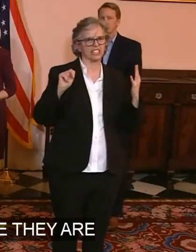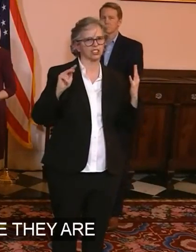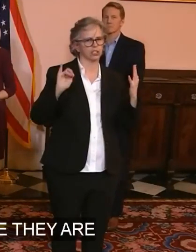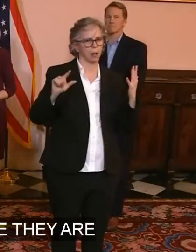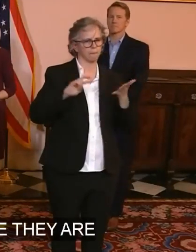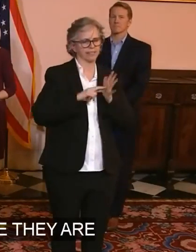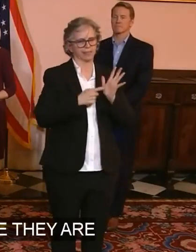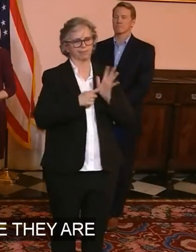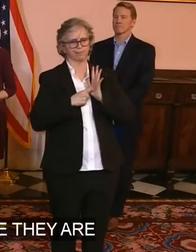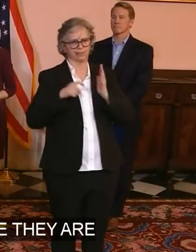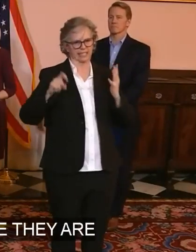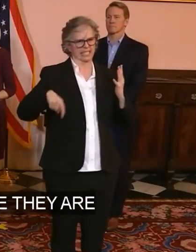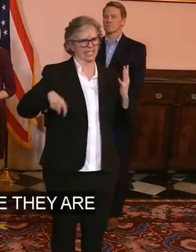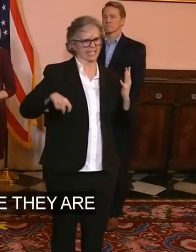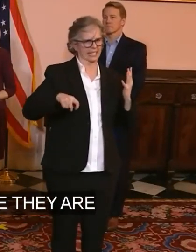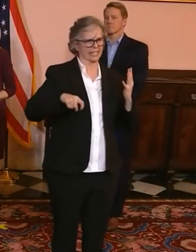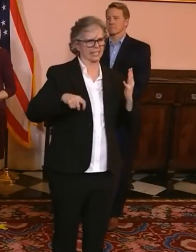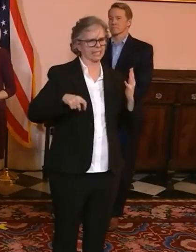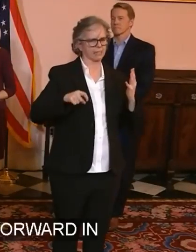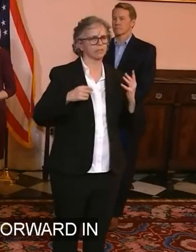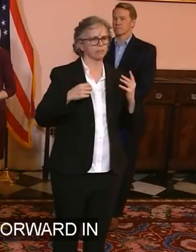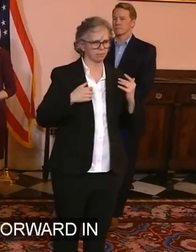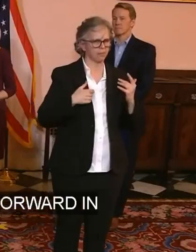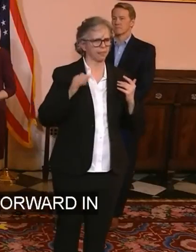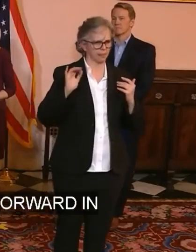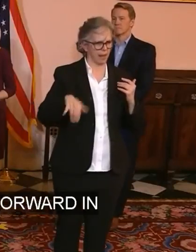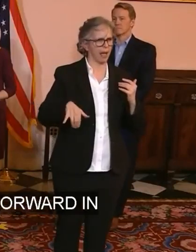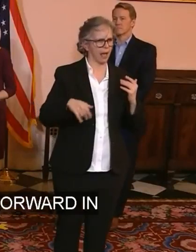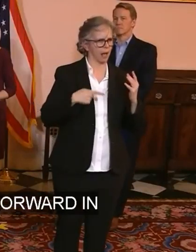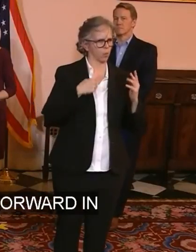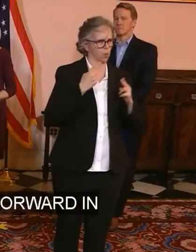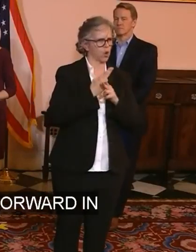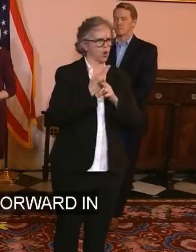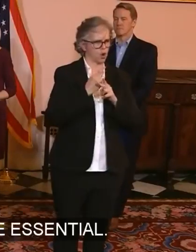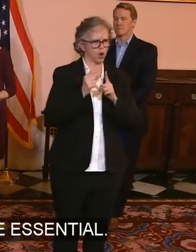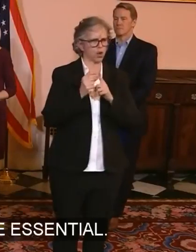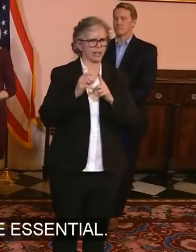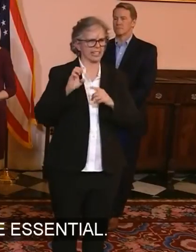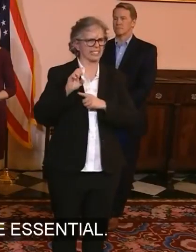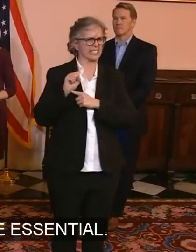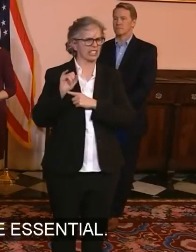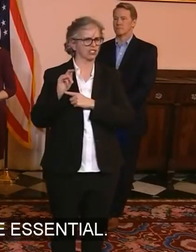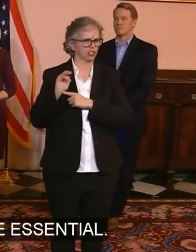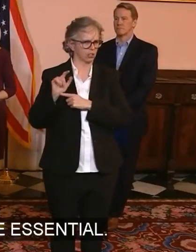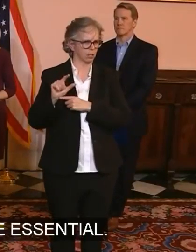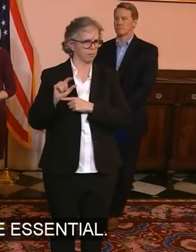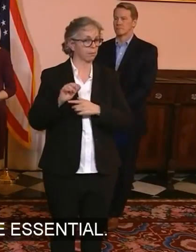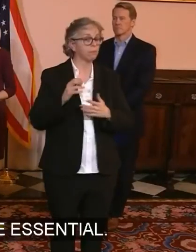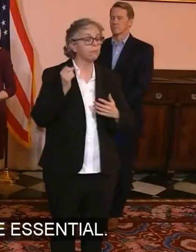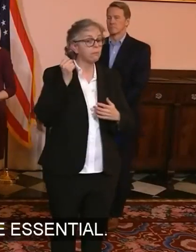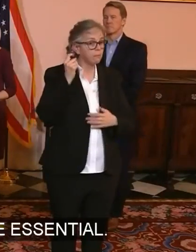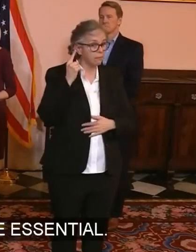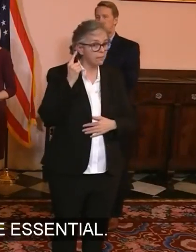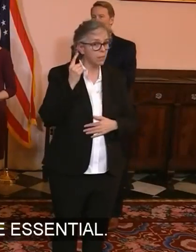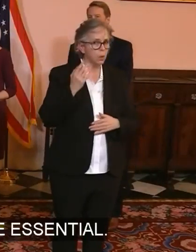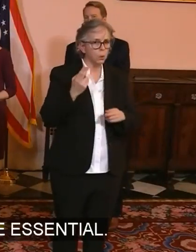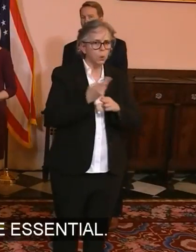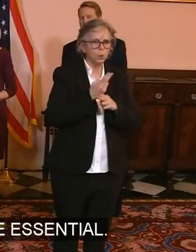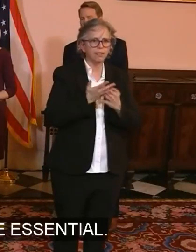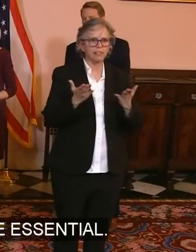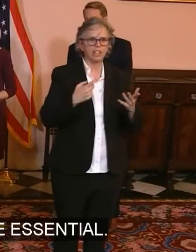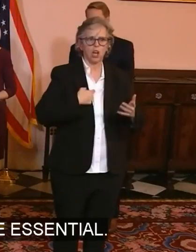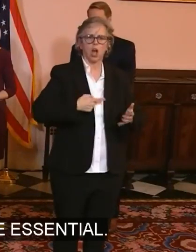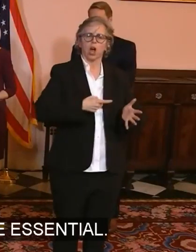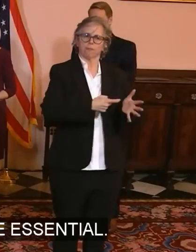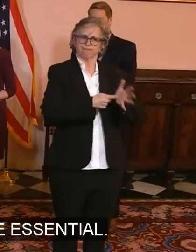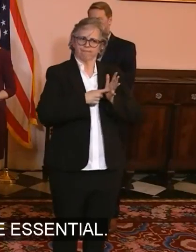things that are essential. We should only be doing those things that are essential for the health and welfare of the people